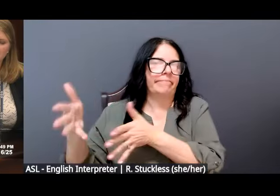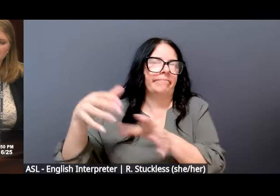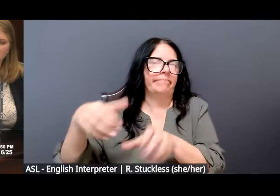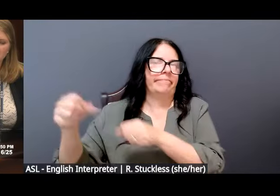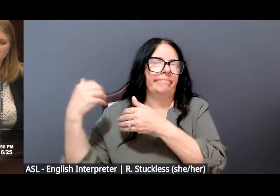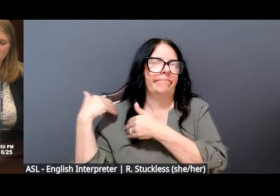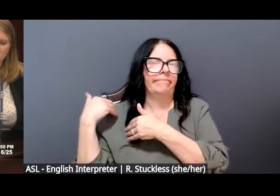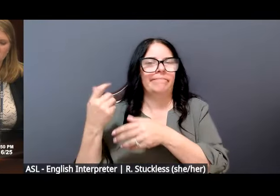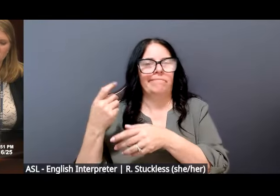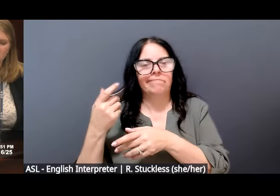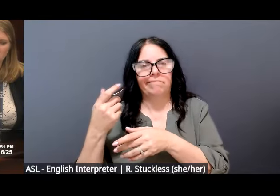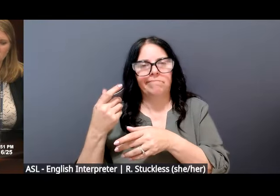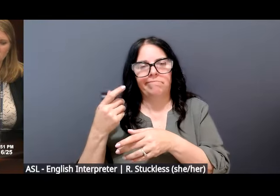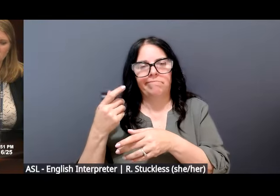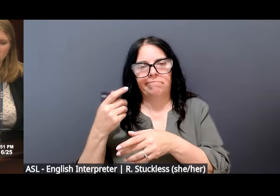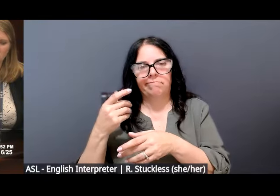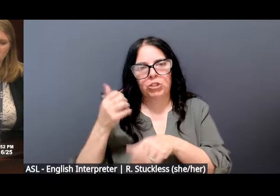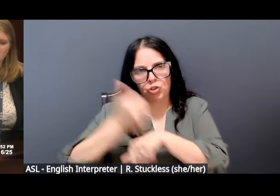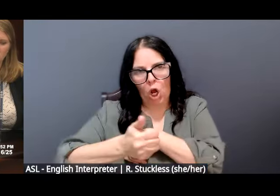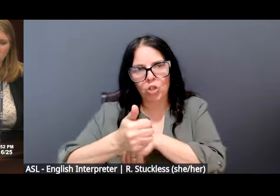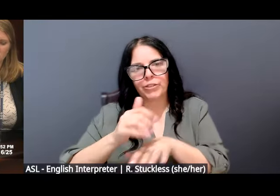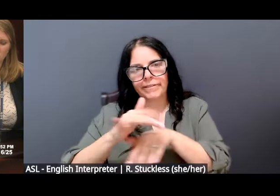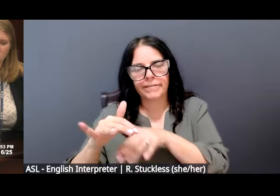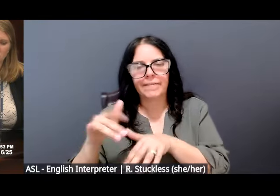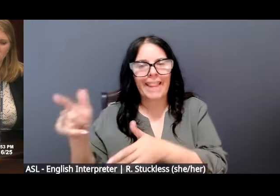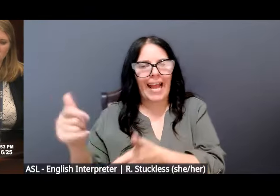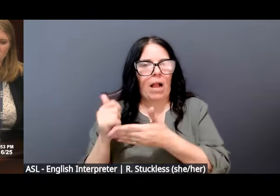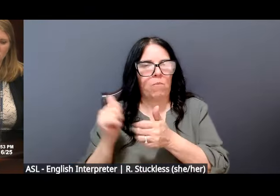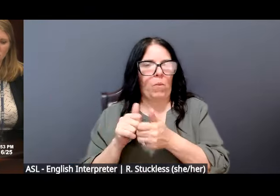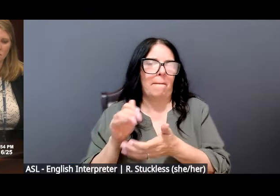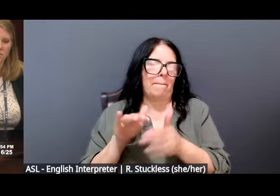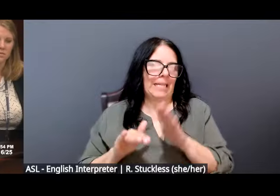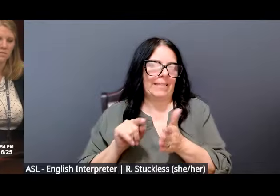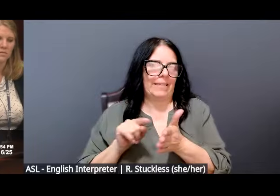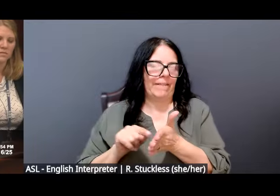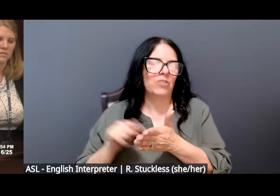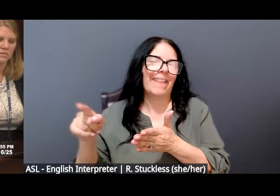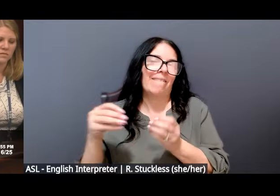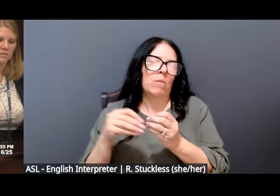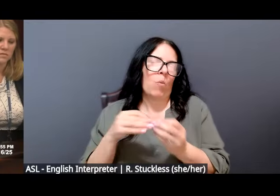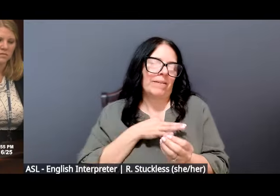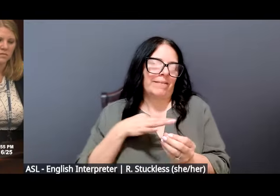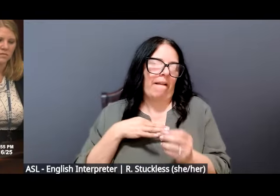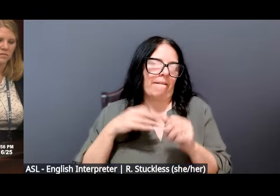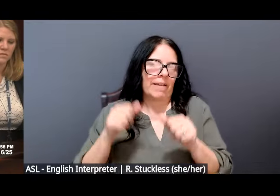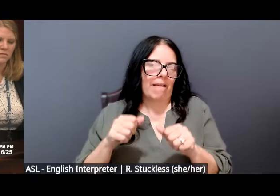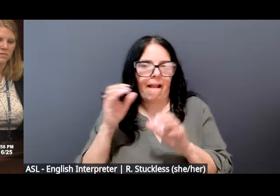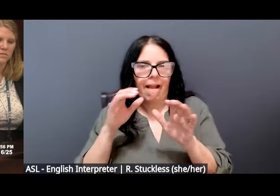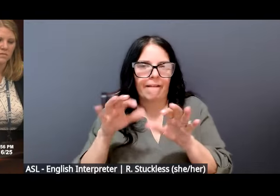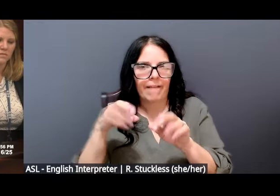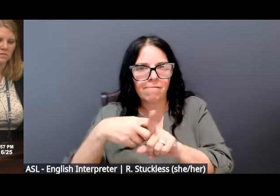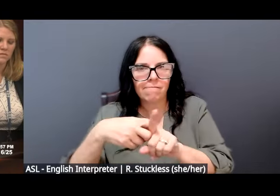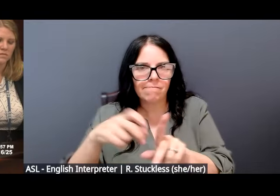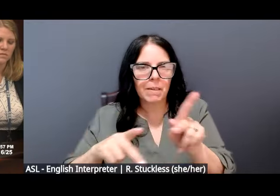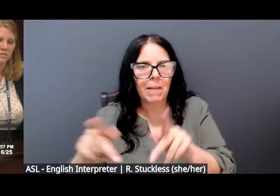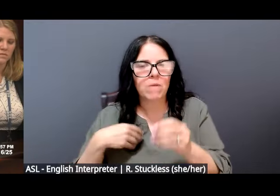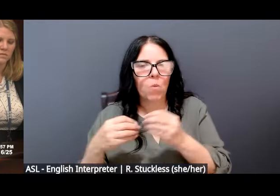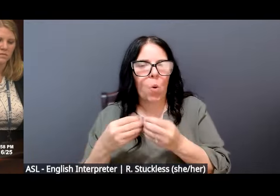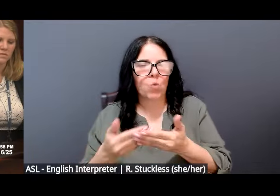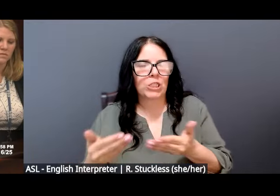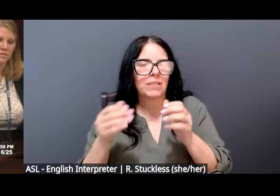with just basic investigations and things like that. They have a little bit more resources to be able to find people than we do. So that's why we looped them in to see if they were